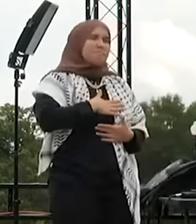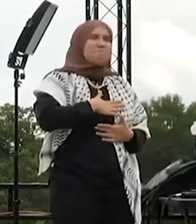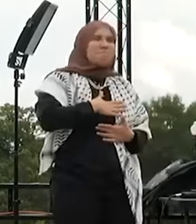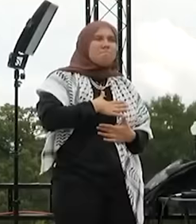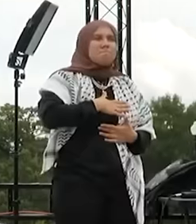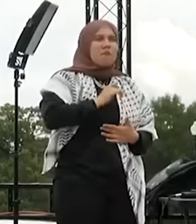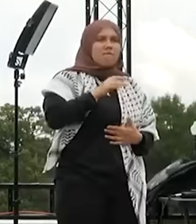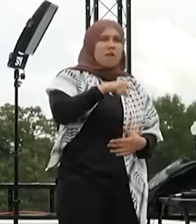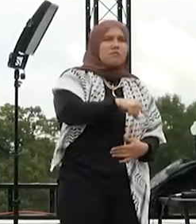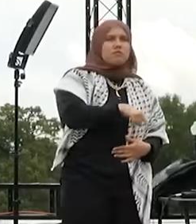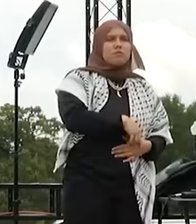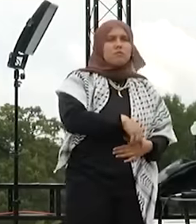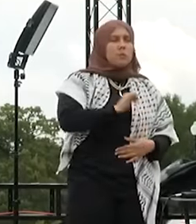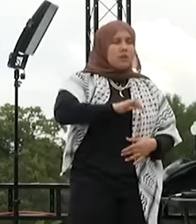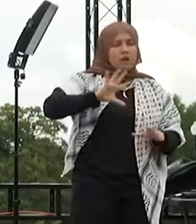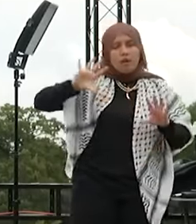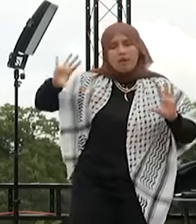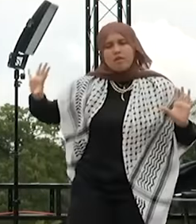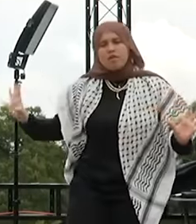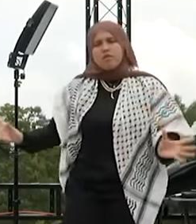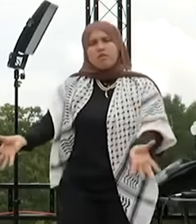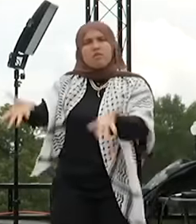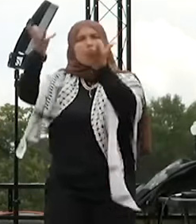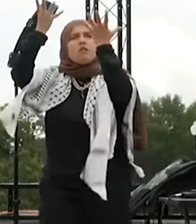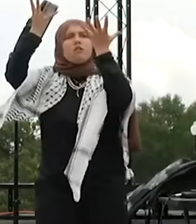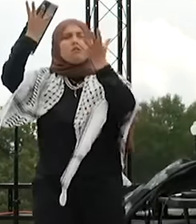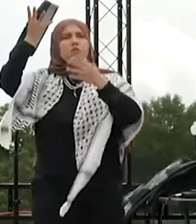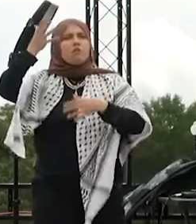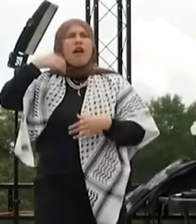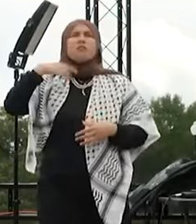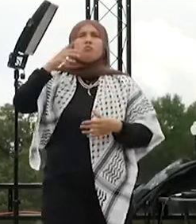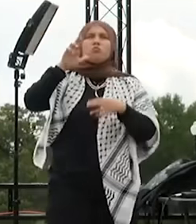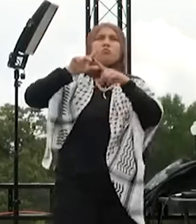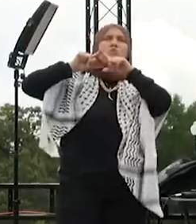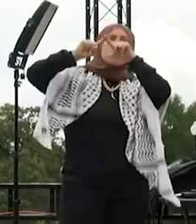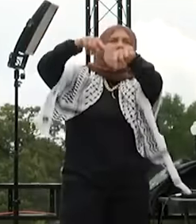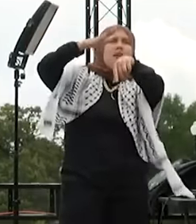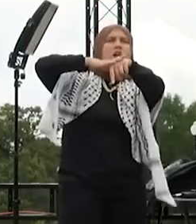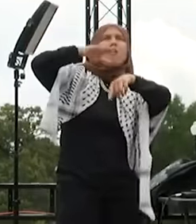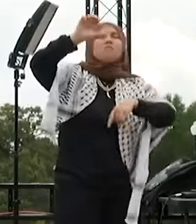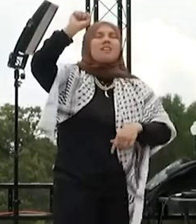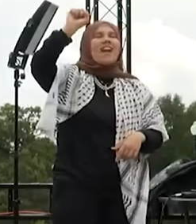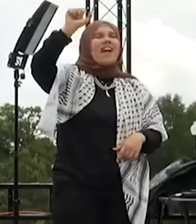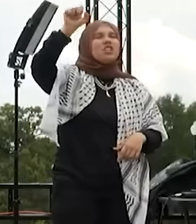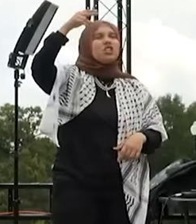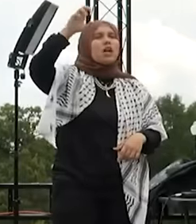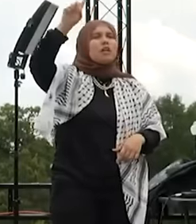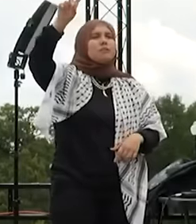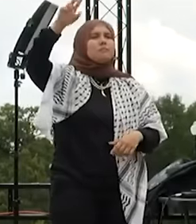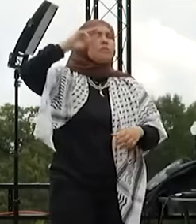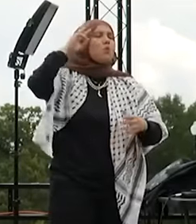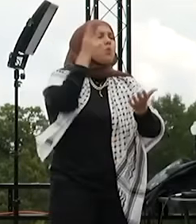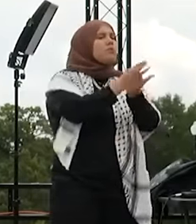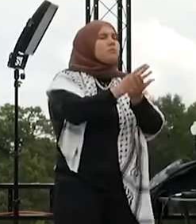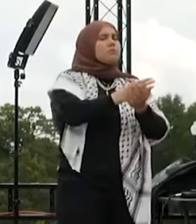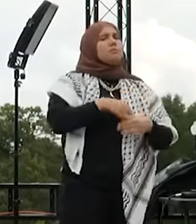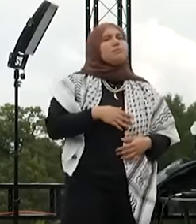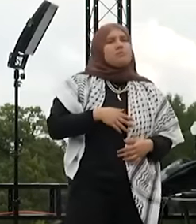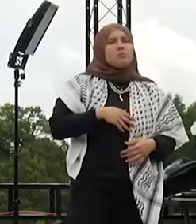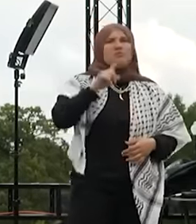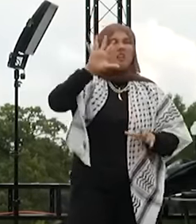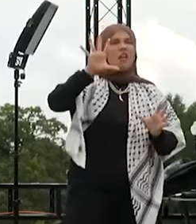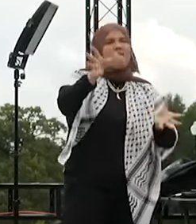can amplify and count on Ash-Shaheed, the ultimate witness, to amplify. I end with one tradition for you